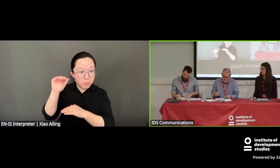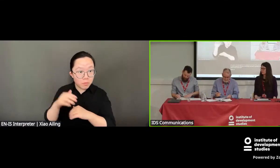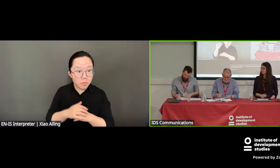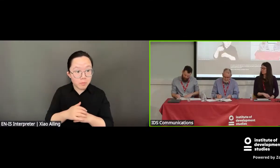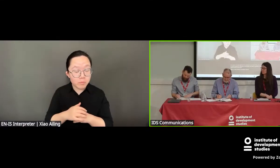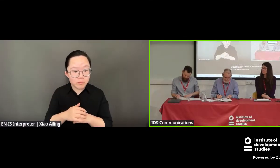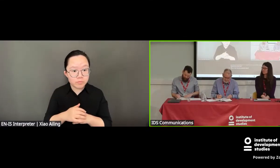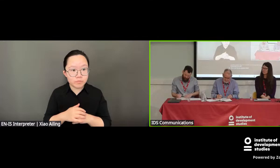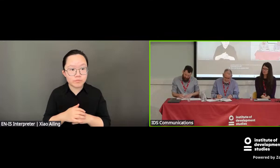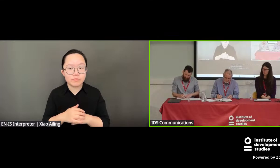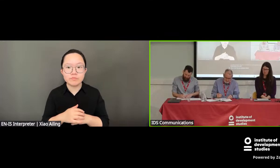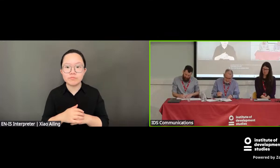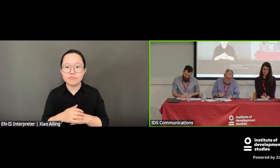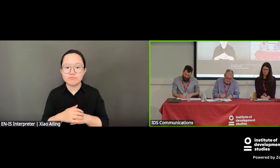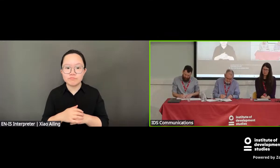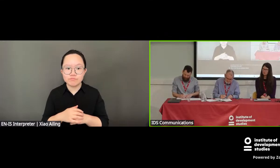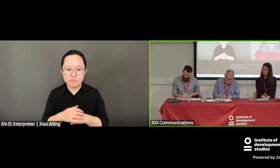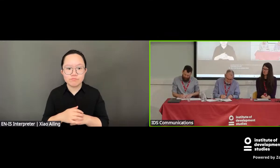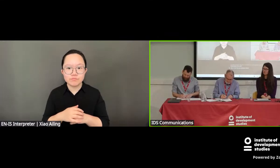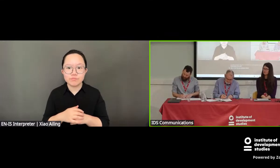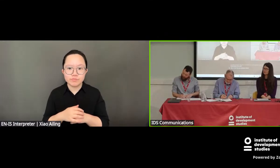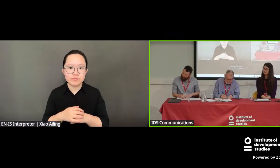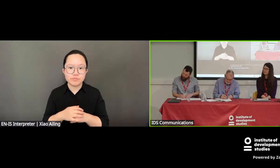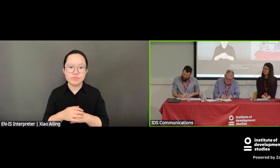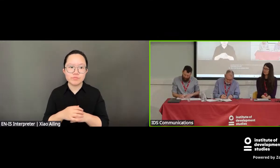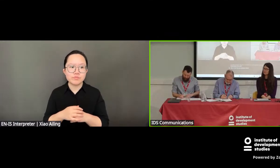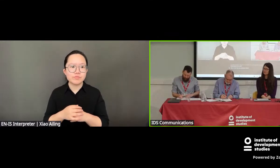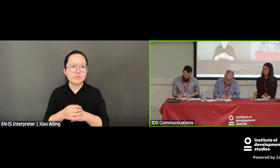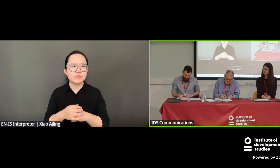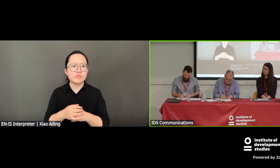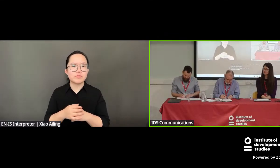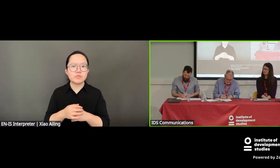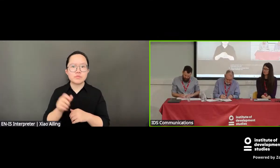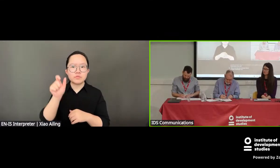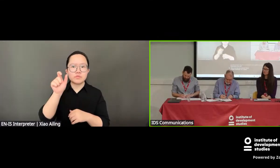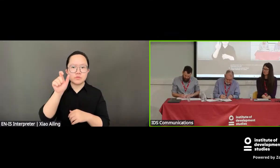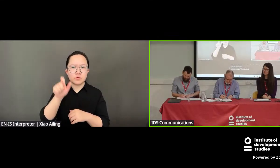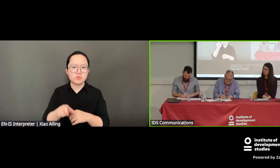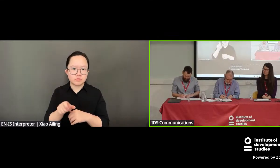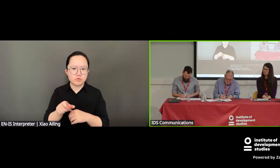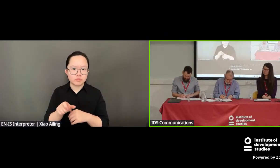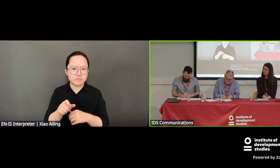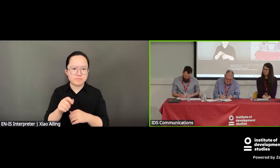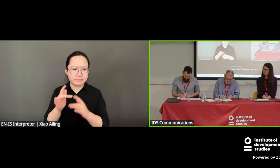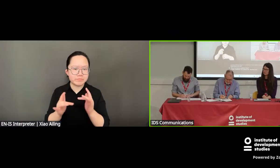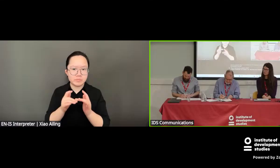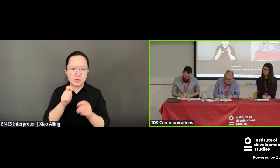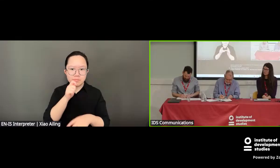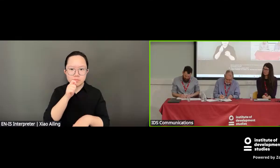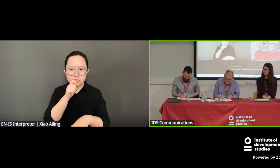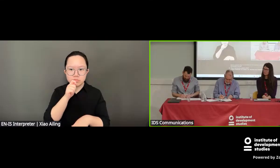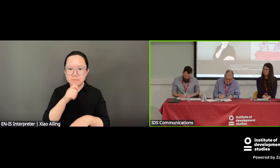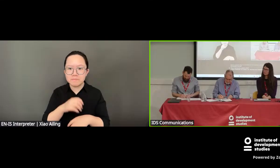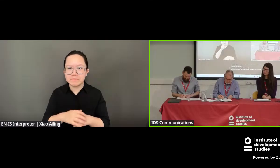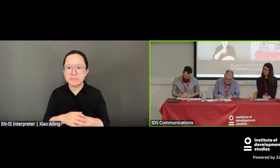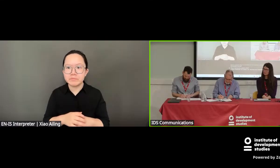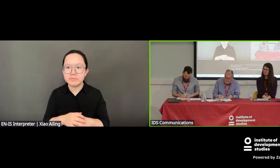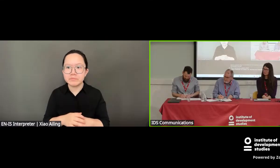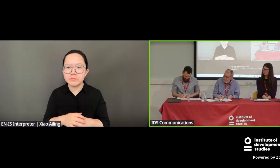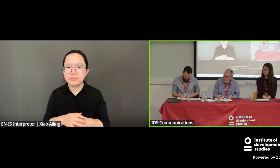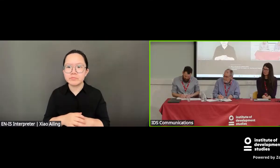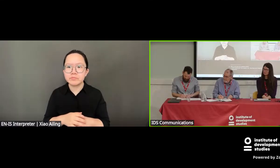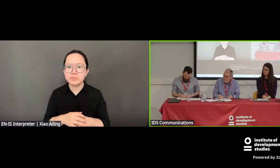Yes, question 1. Was there much research including people with communication and non-verbal communication